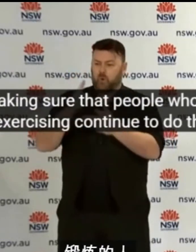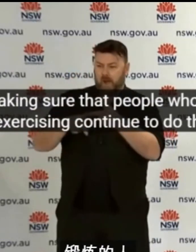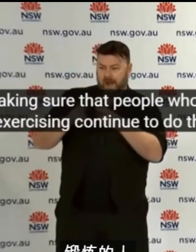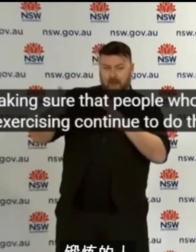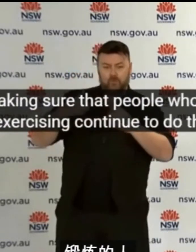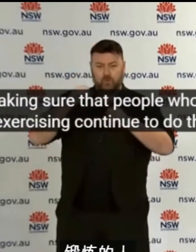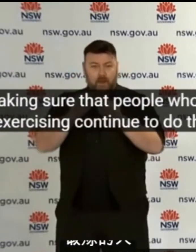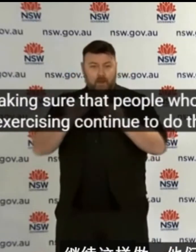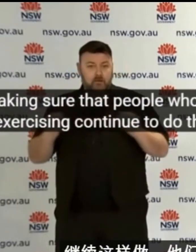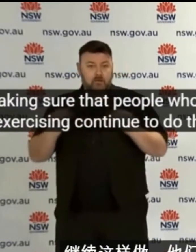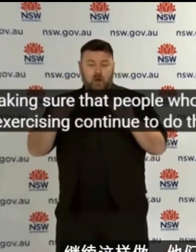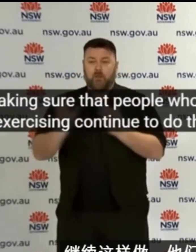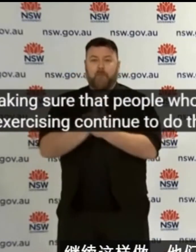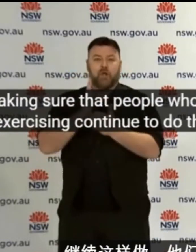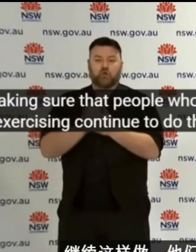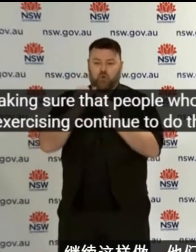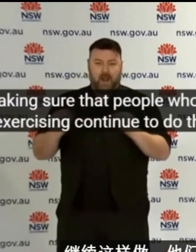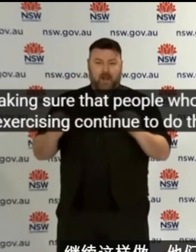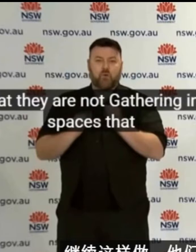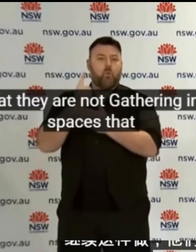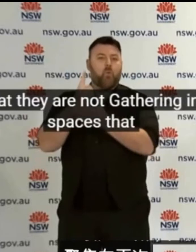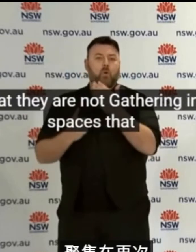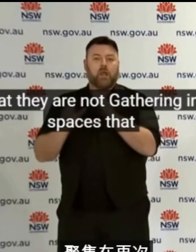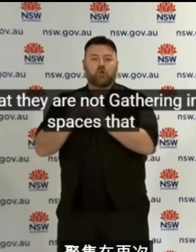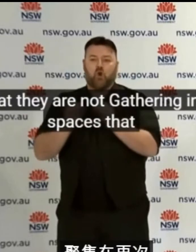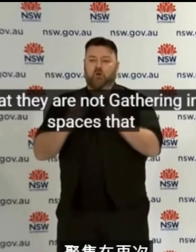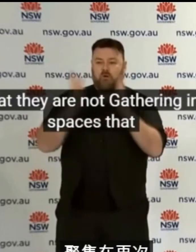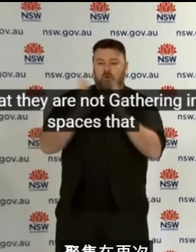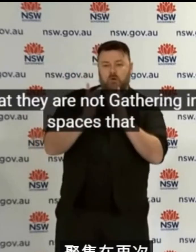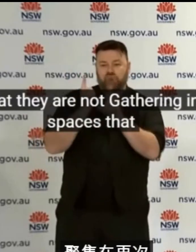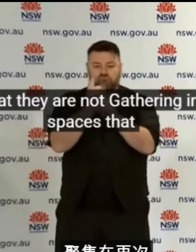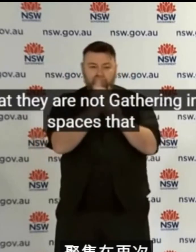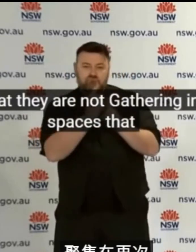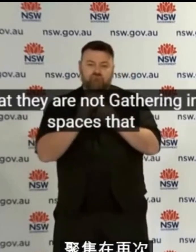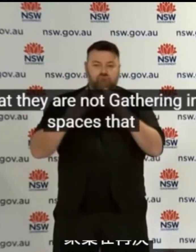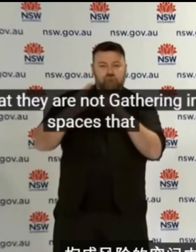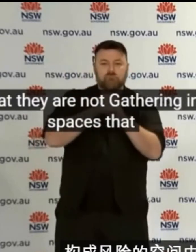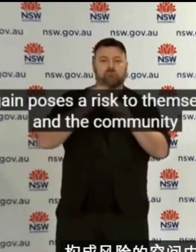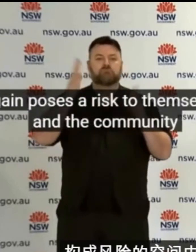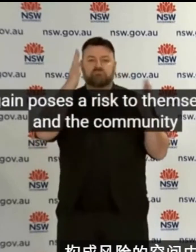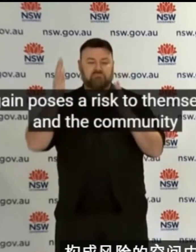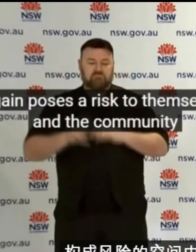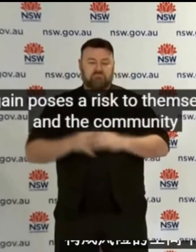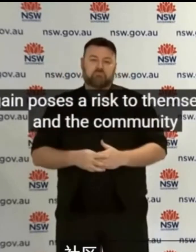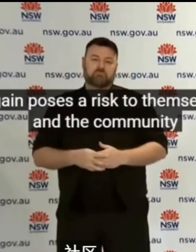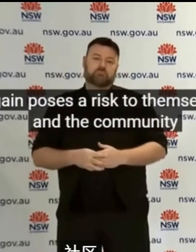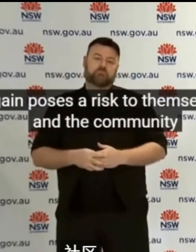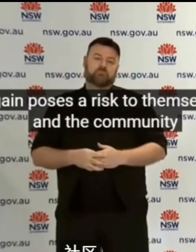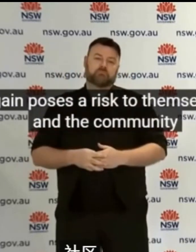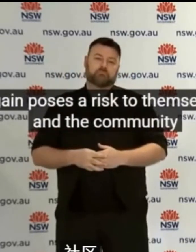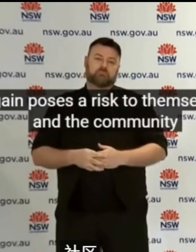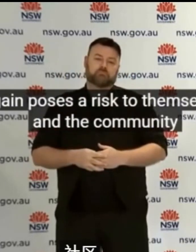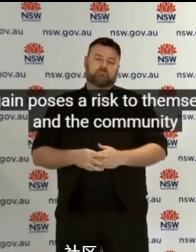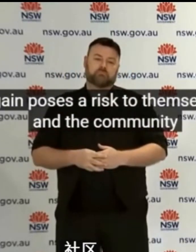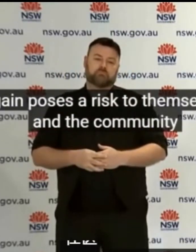to do that they are not gathering in spaces that again poses a risk to themselves and the community. New South Wales